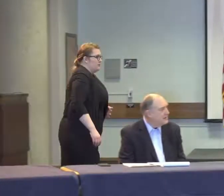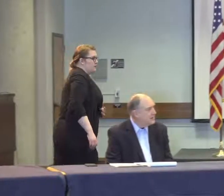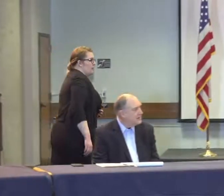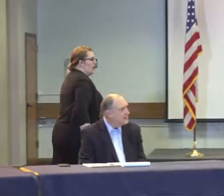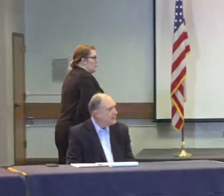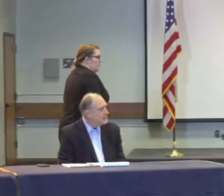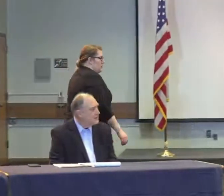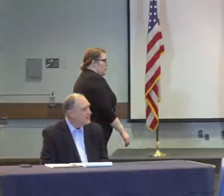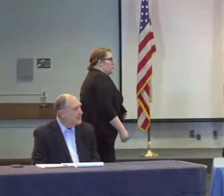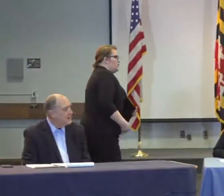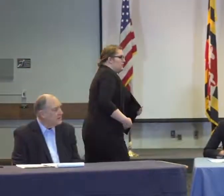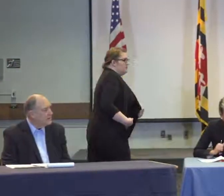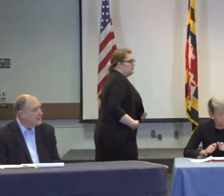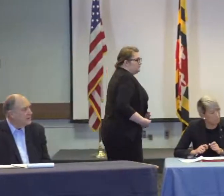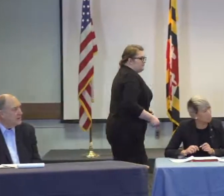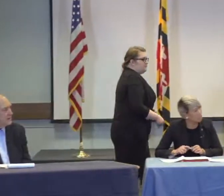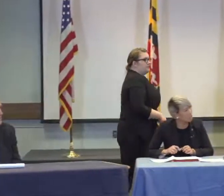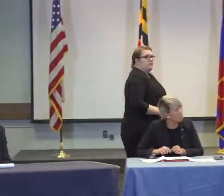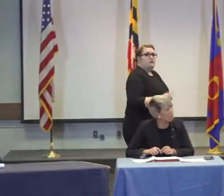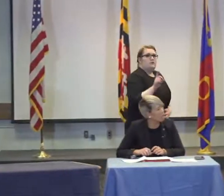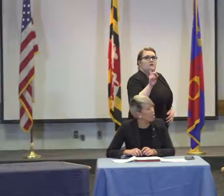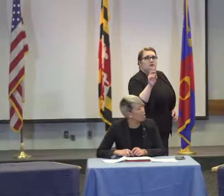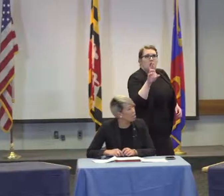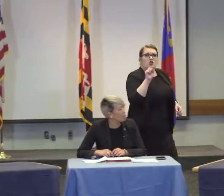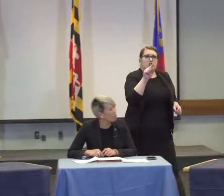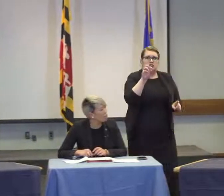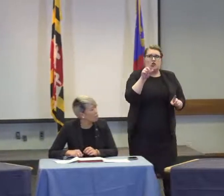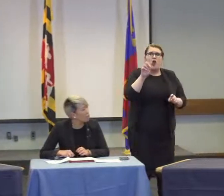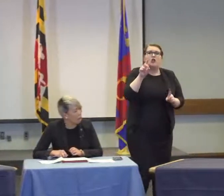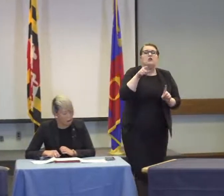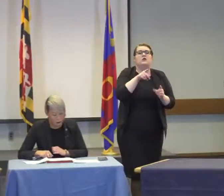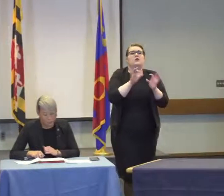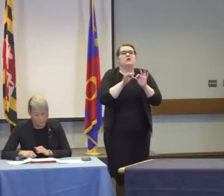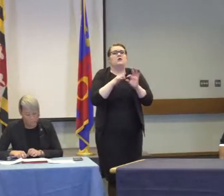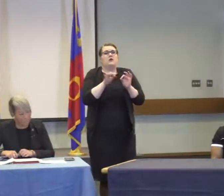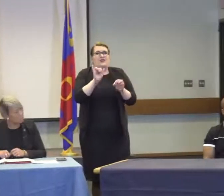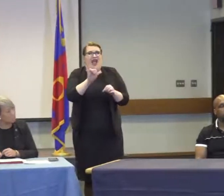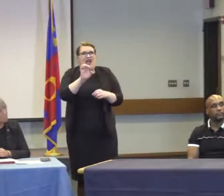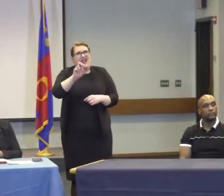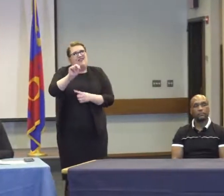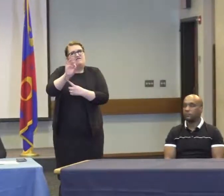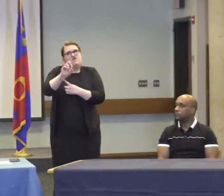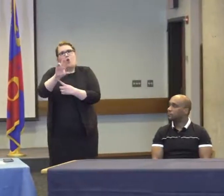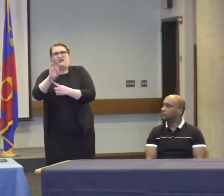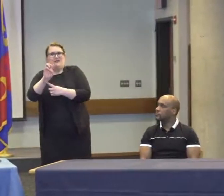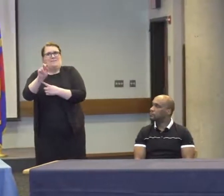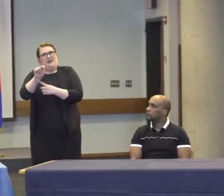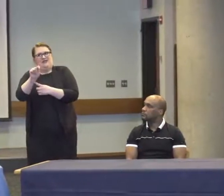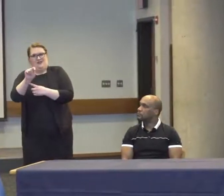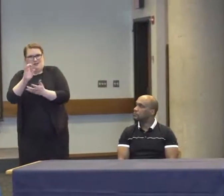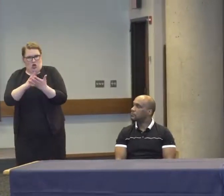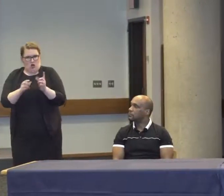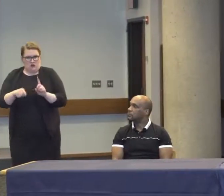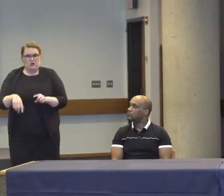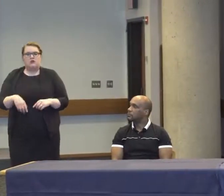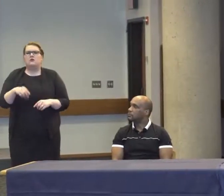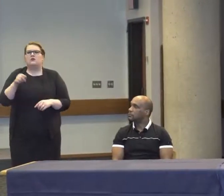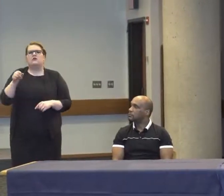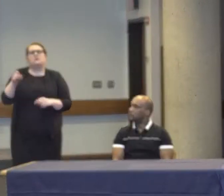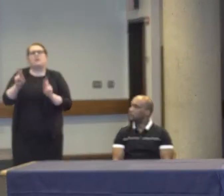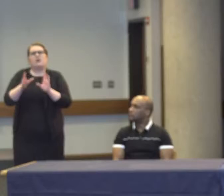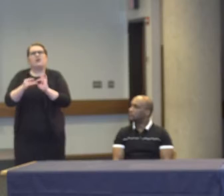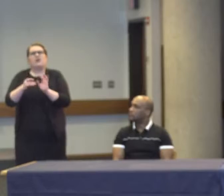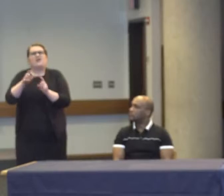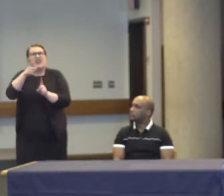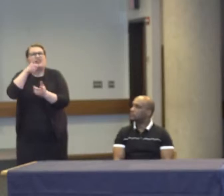the enforcement piece. There are mentions of a letter. Can you